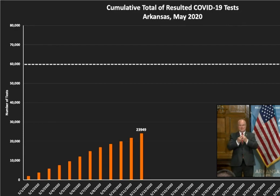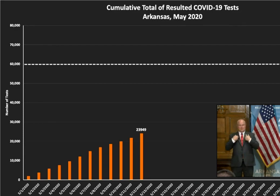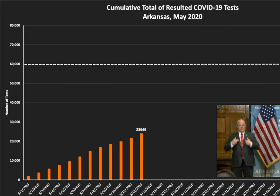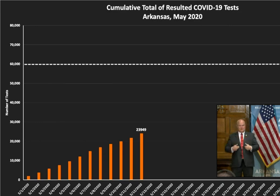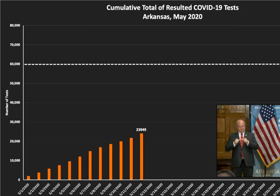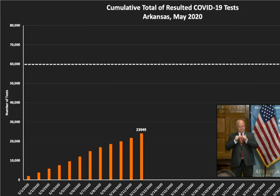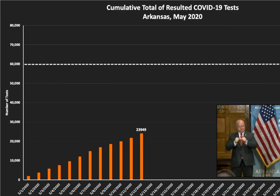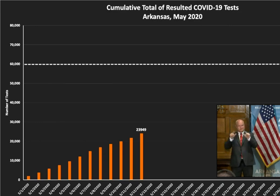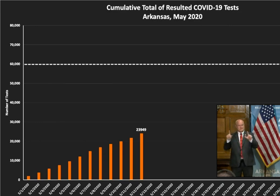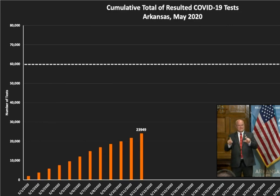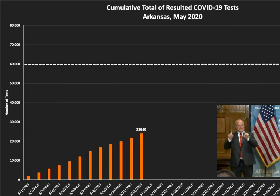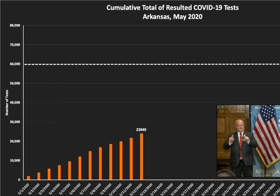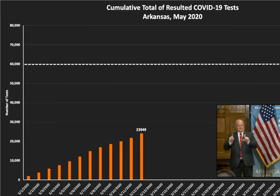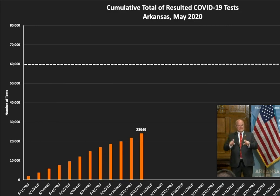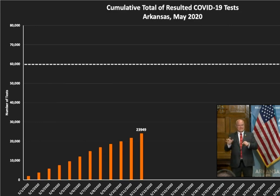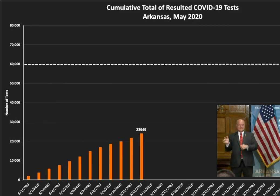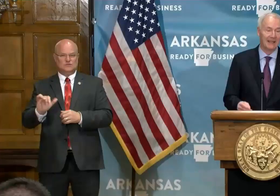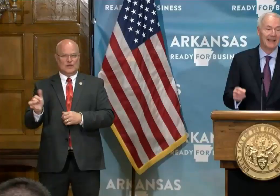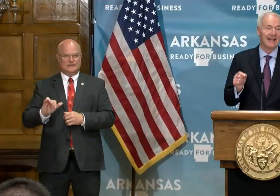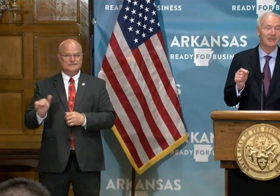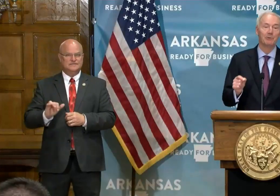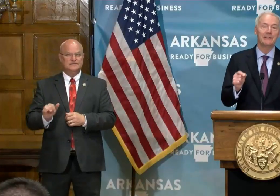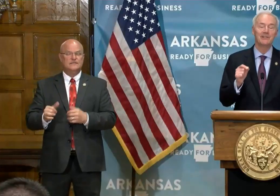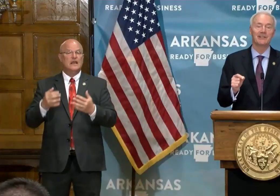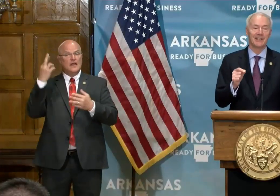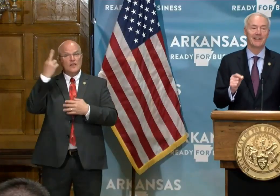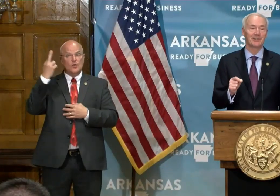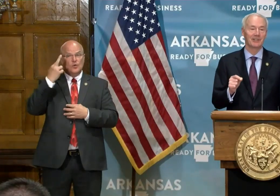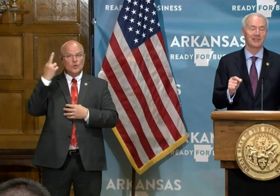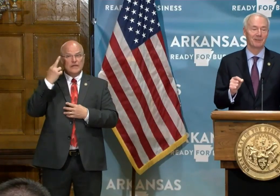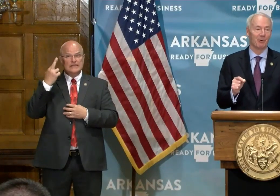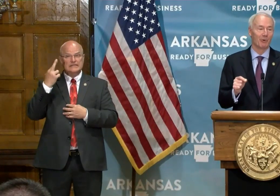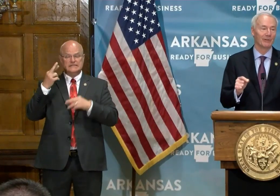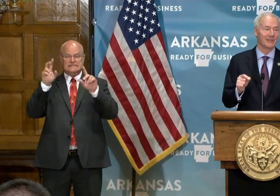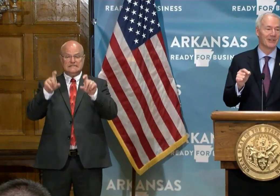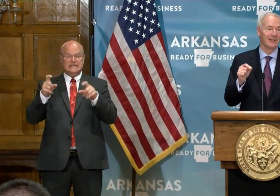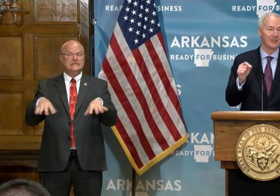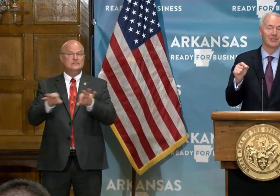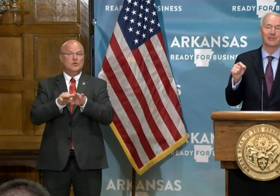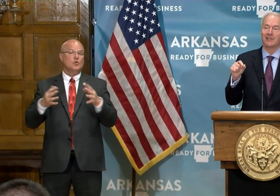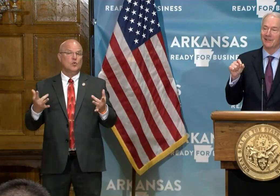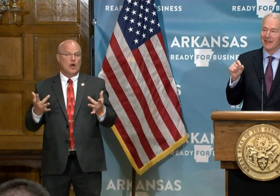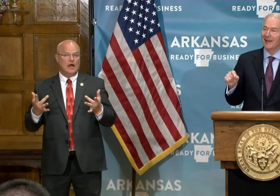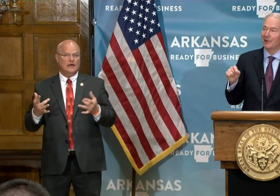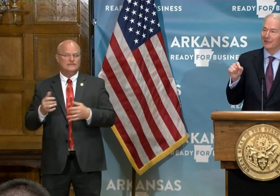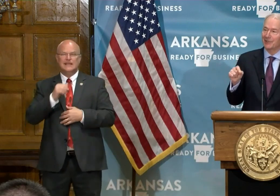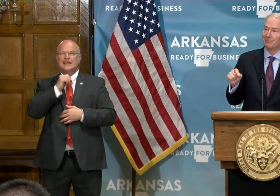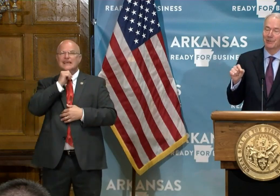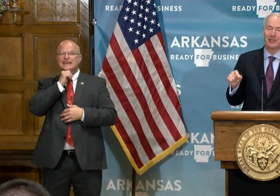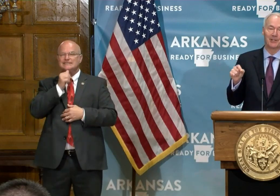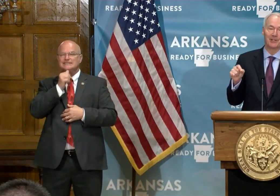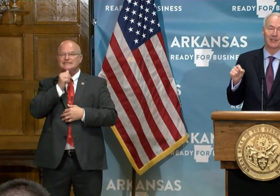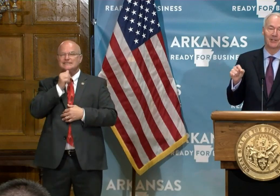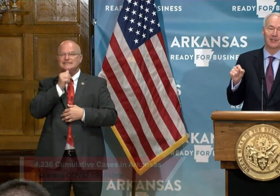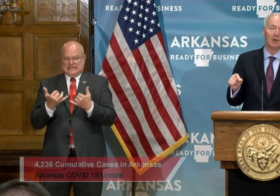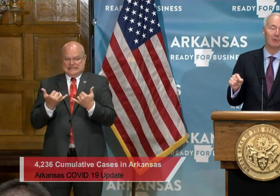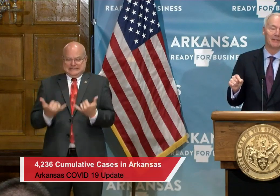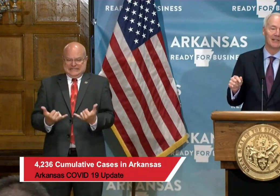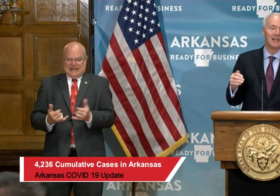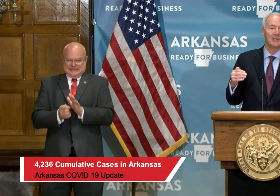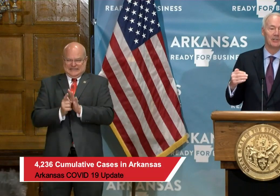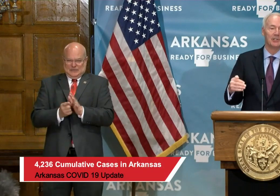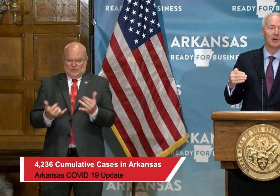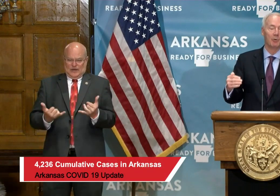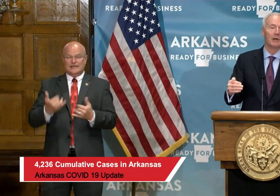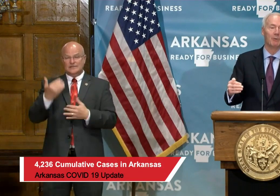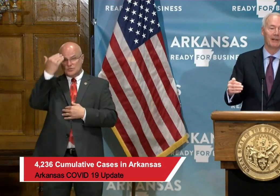Health continues to do its testing as well. And the reason testing is important is not just now at this particular